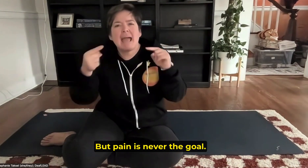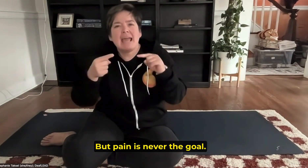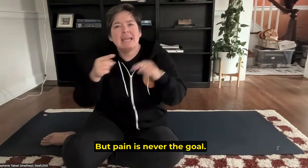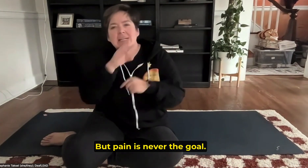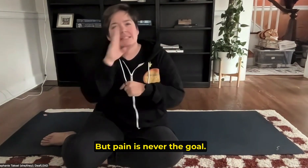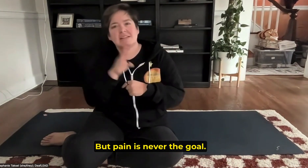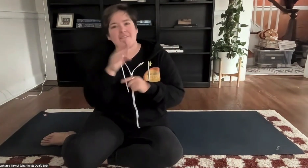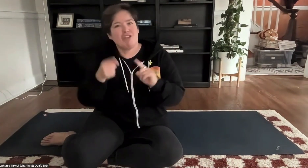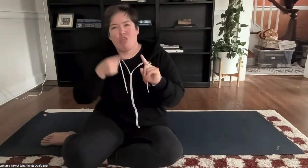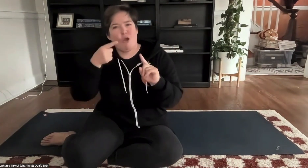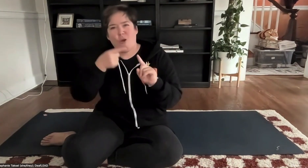goal.